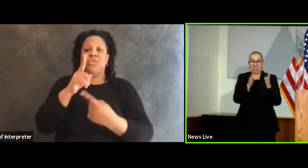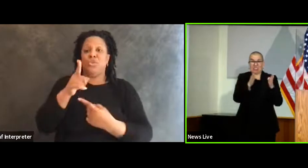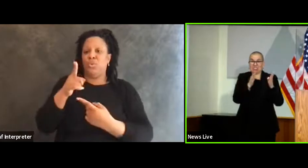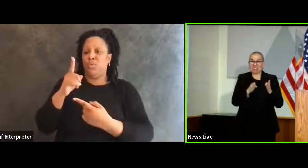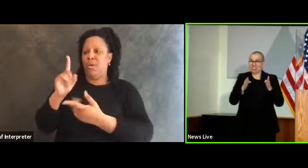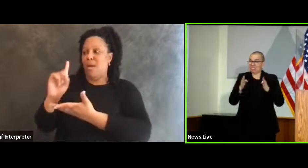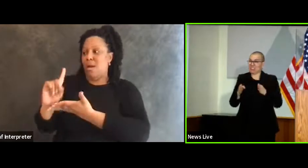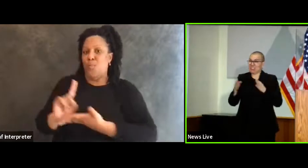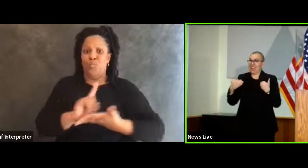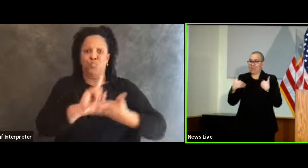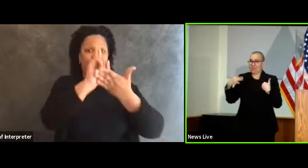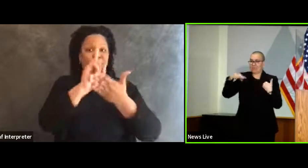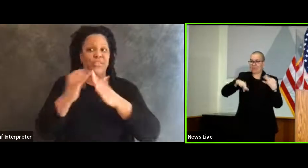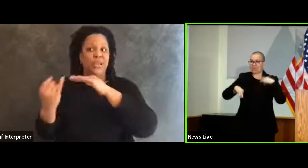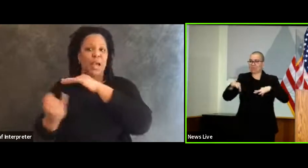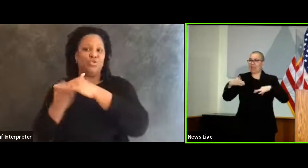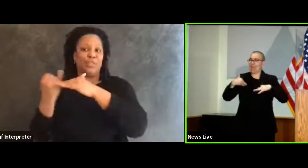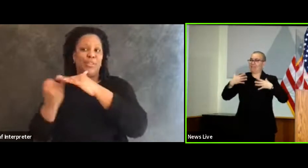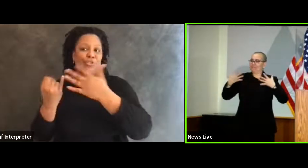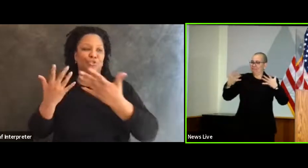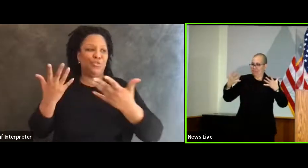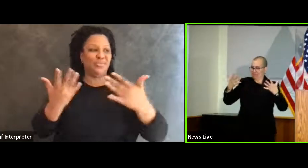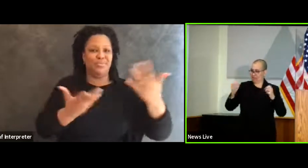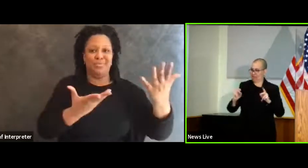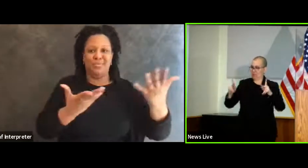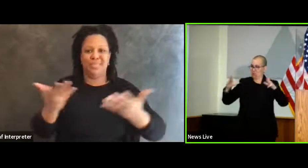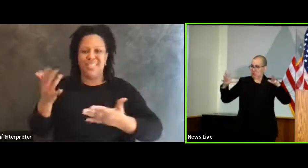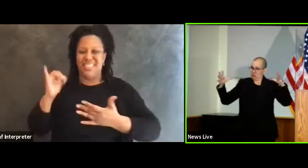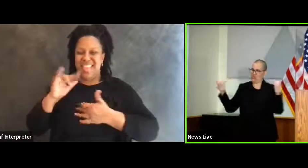or the kind of world that I want to live in either.